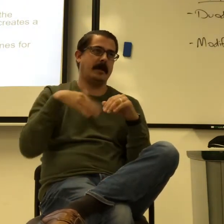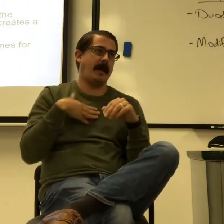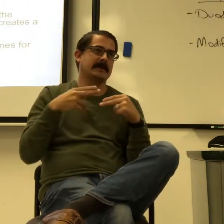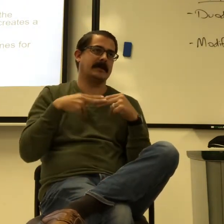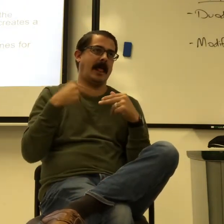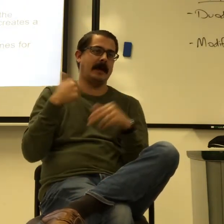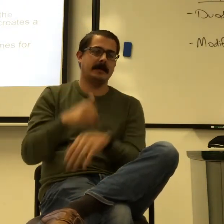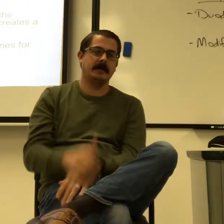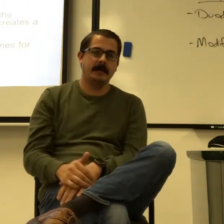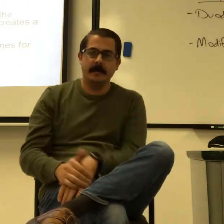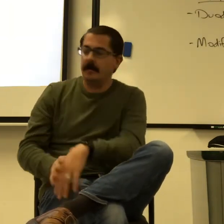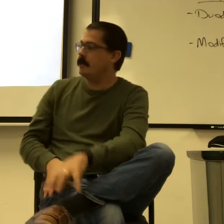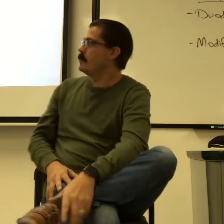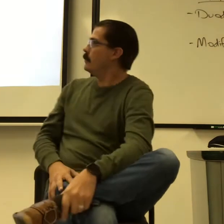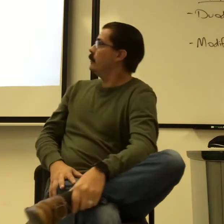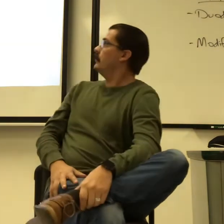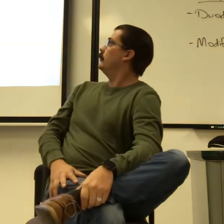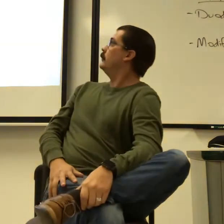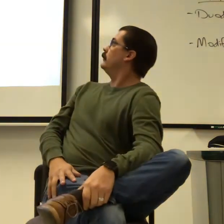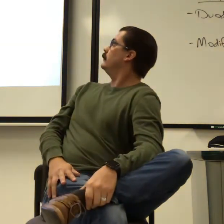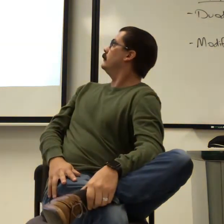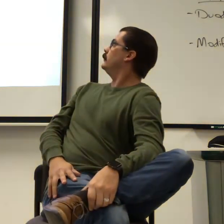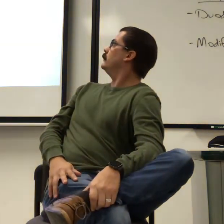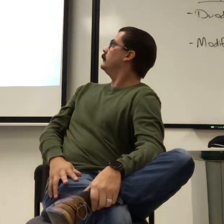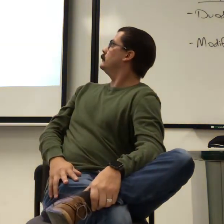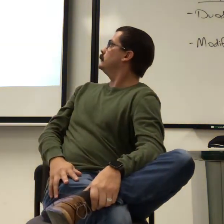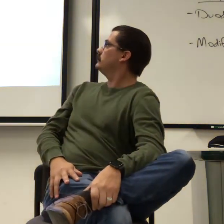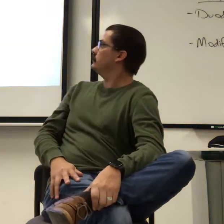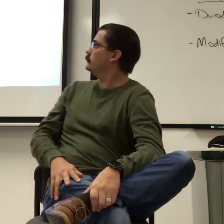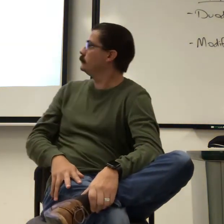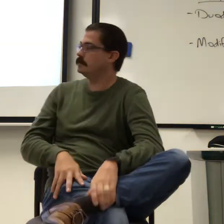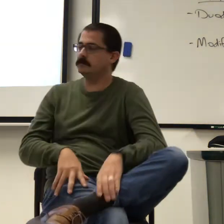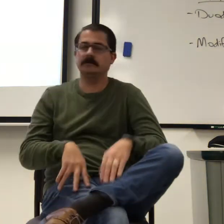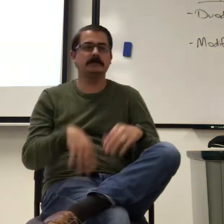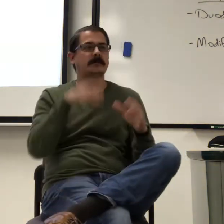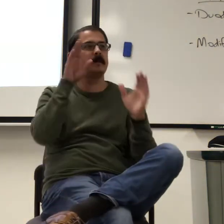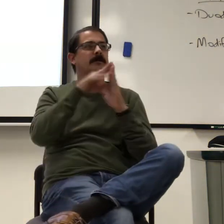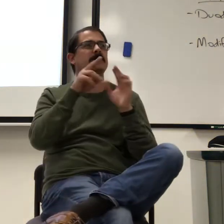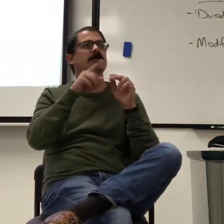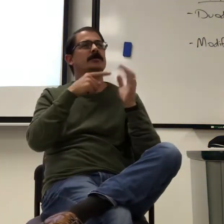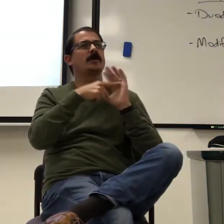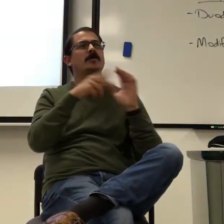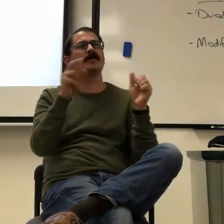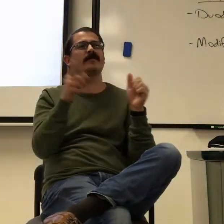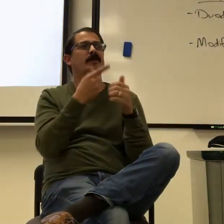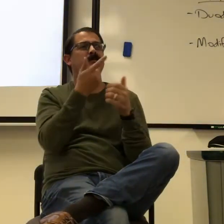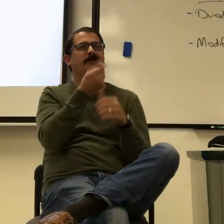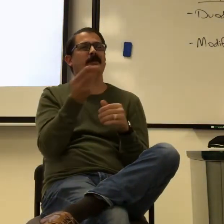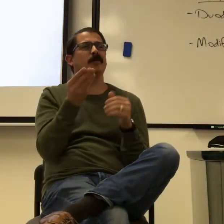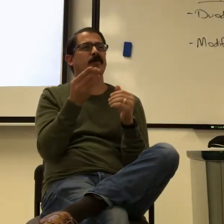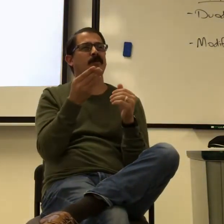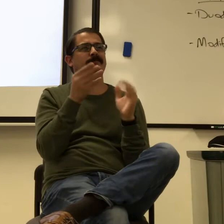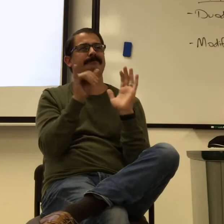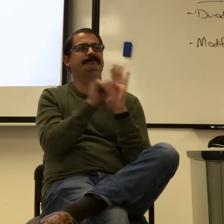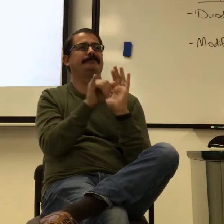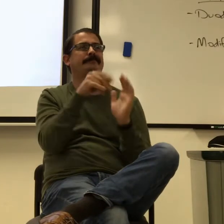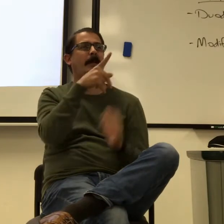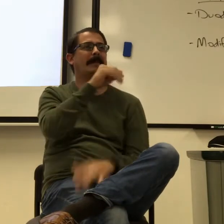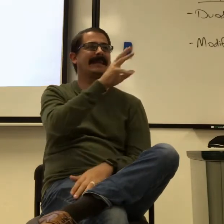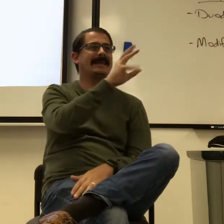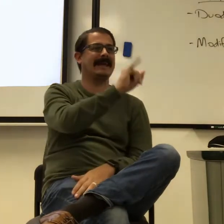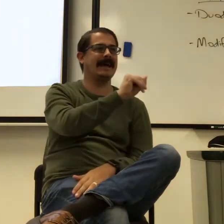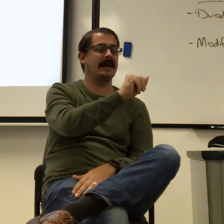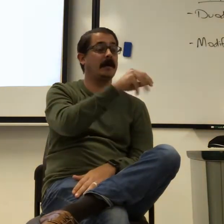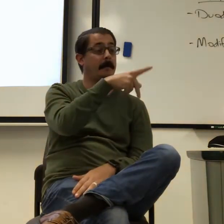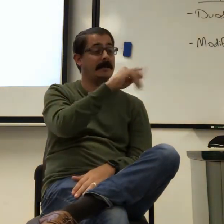slide here. The picture shows the first couple of levels of surface area modifications, the plica, which